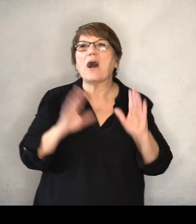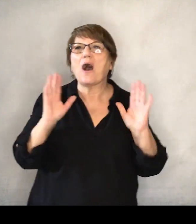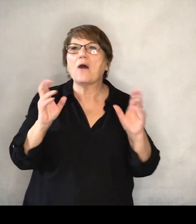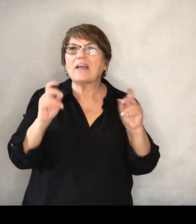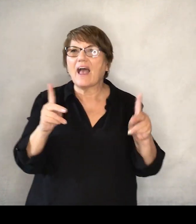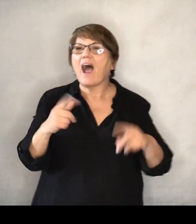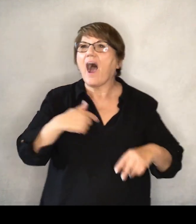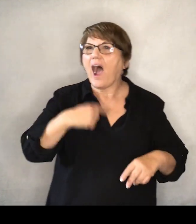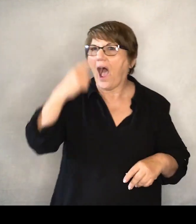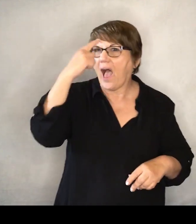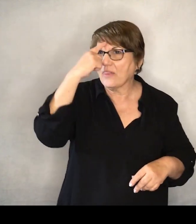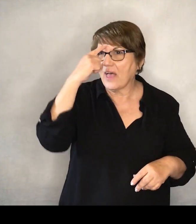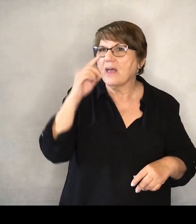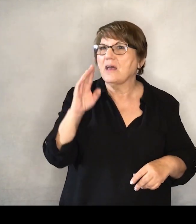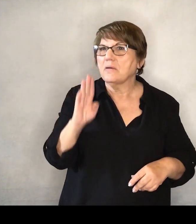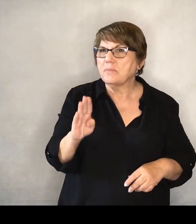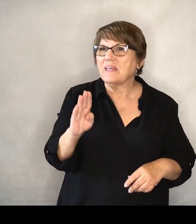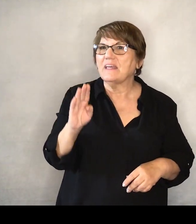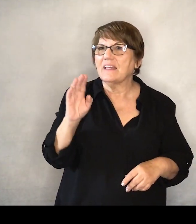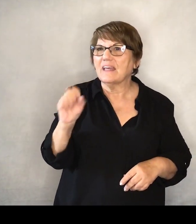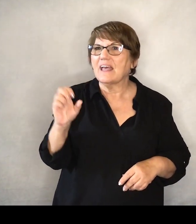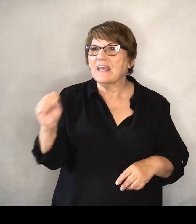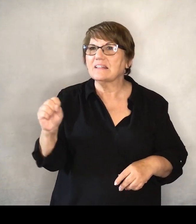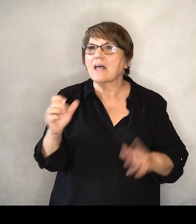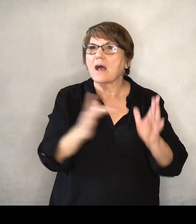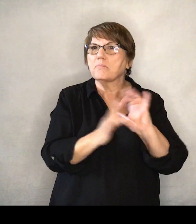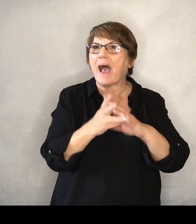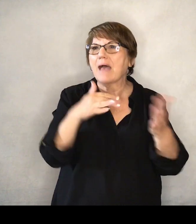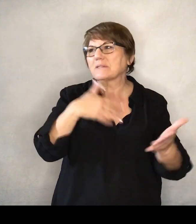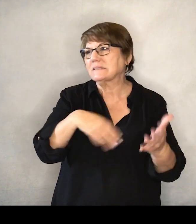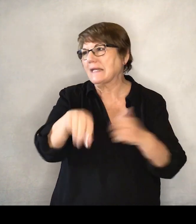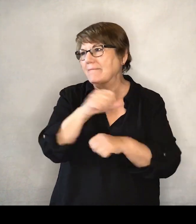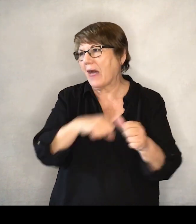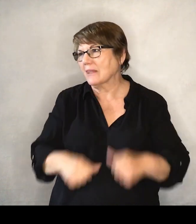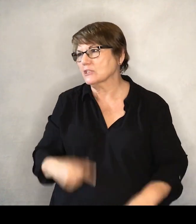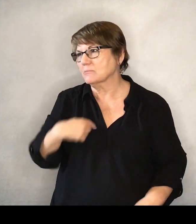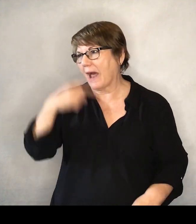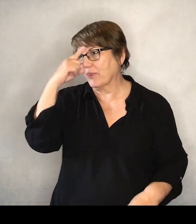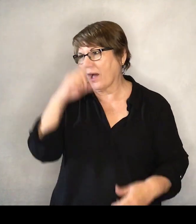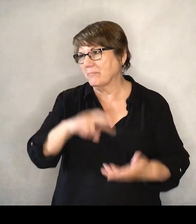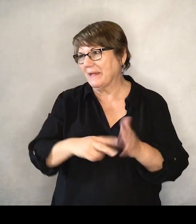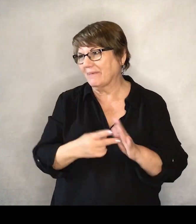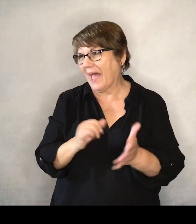Okay, I thought that BSF was Bible Study Fellowship.